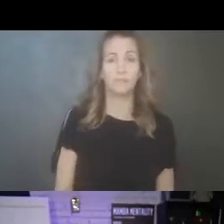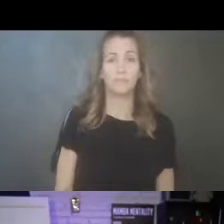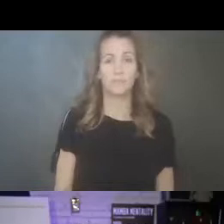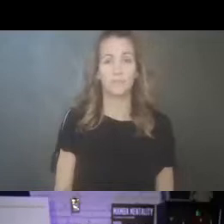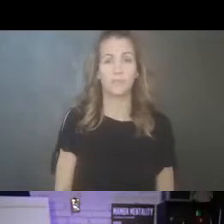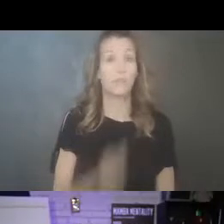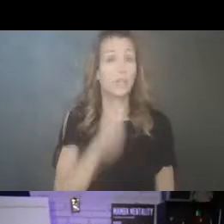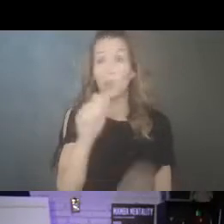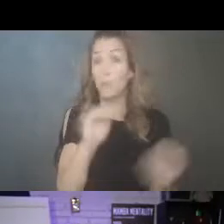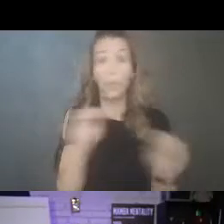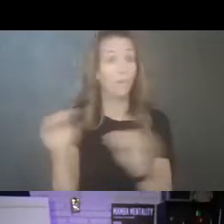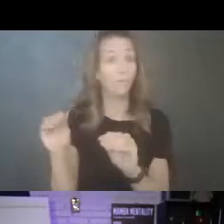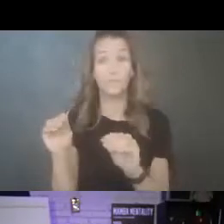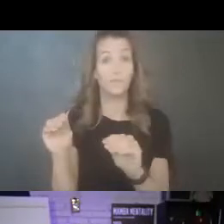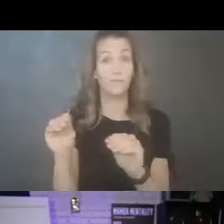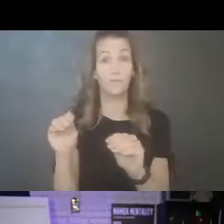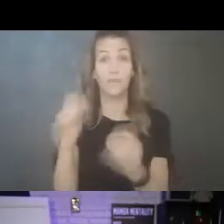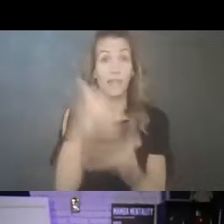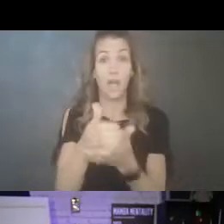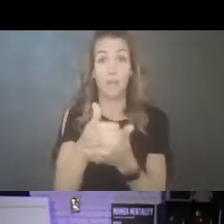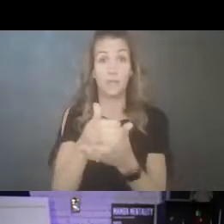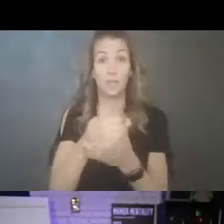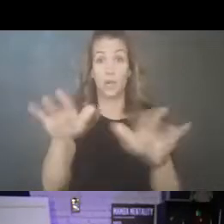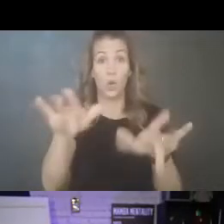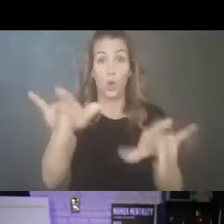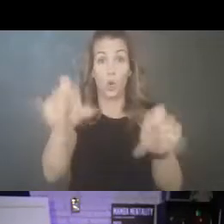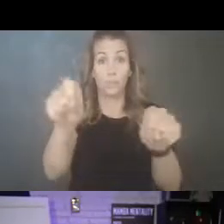Don't move. The cups are about to clear.